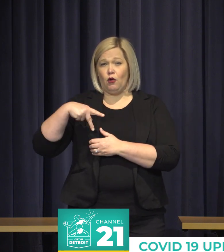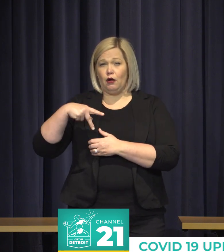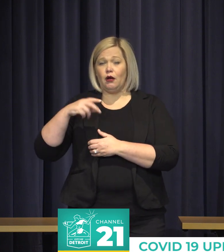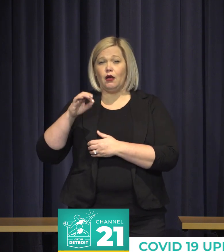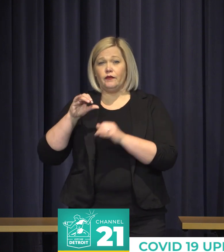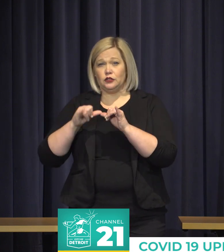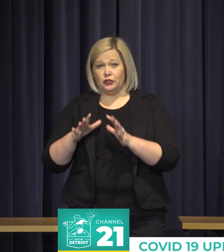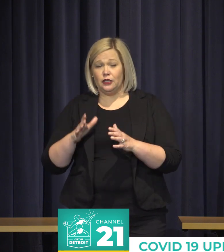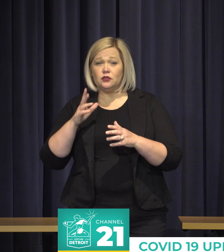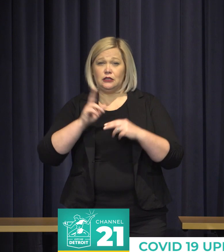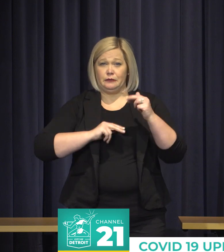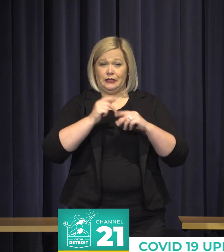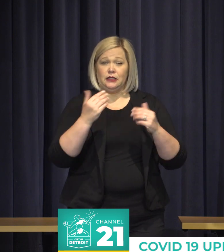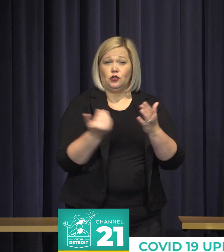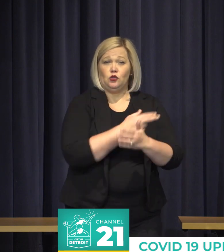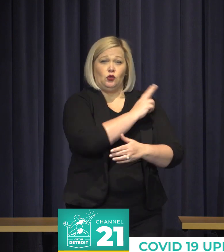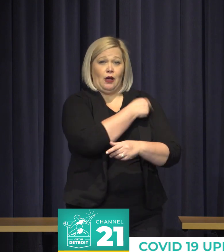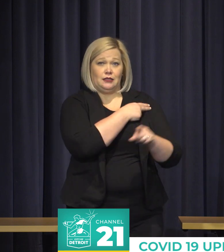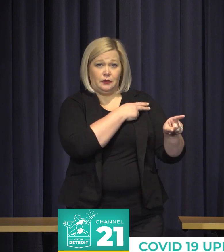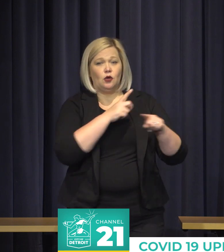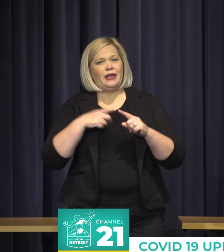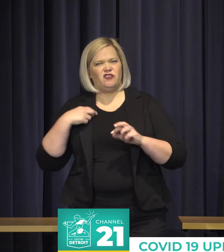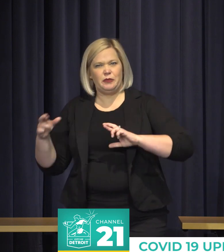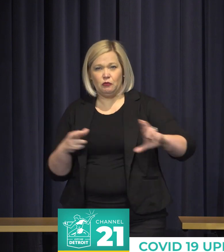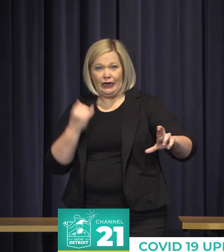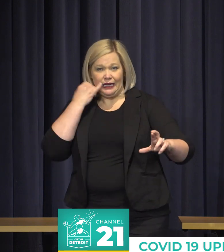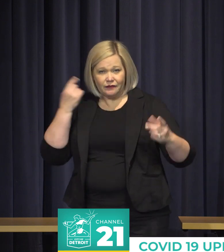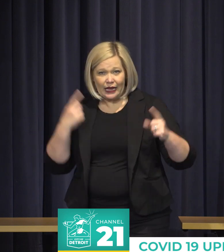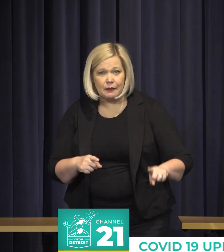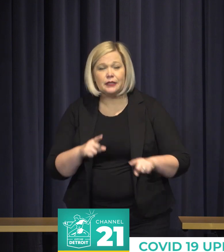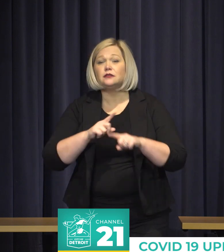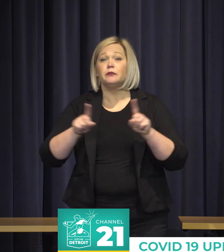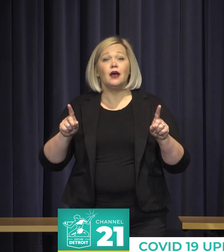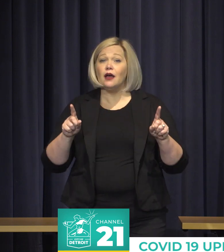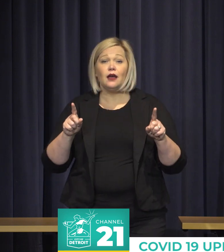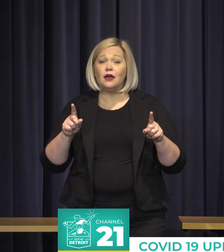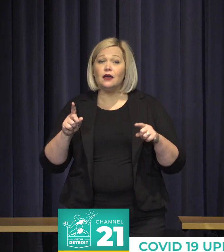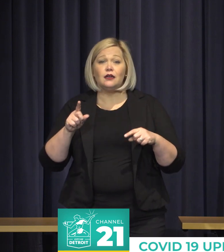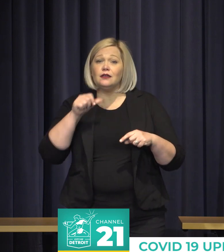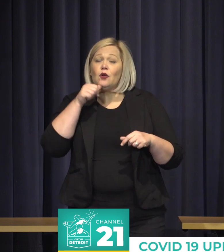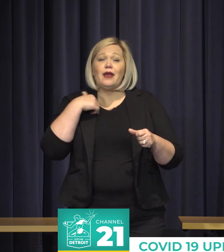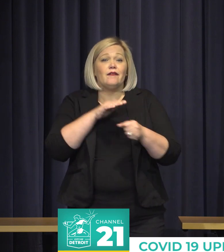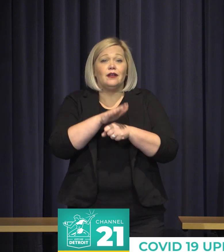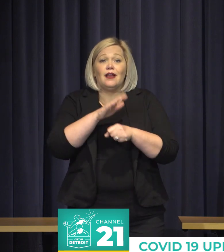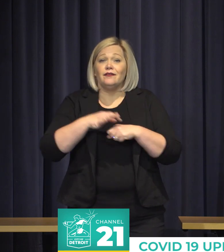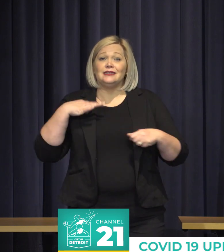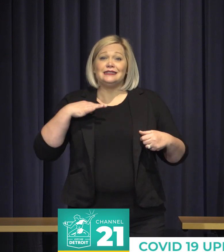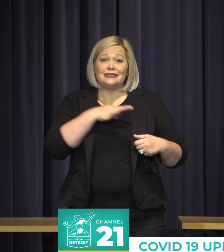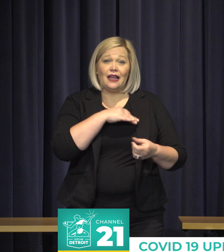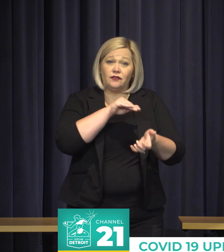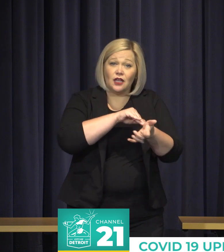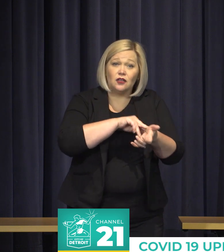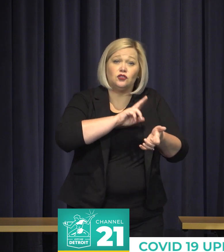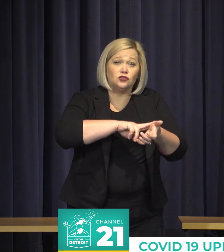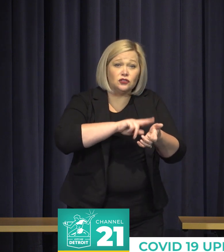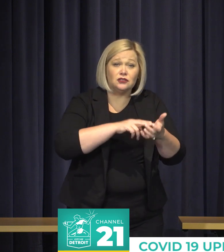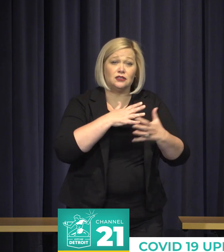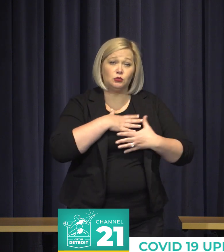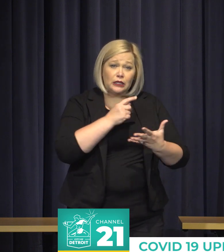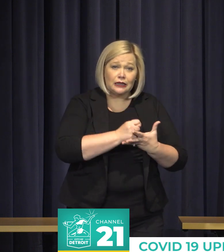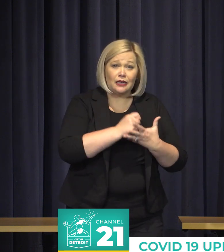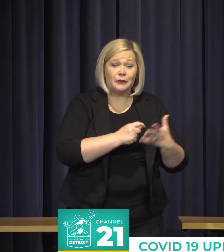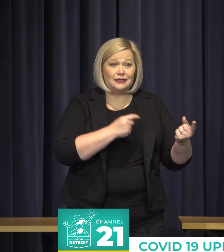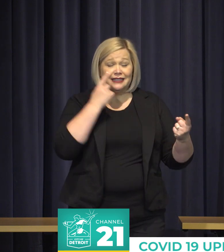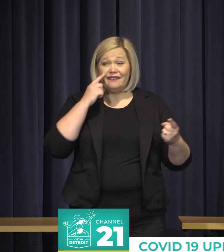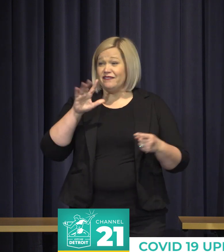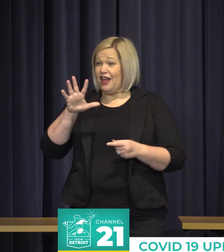field hospital. We have to prepare as if we do, but we will not be able to staff that field hospital if you got 500 or